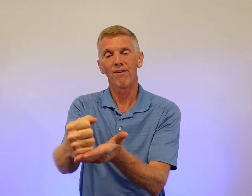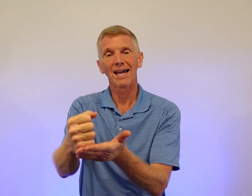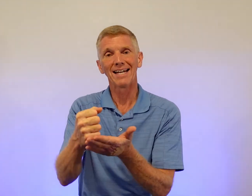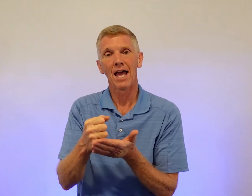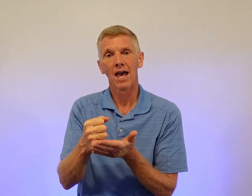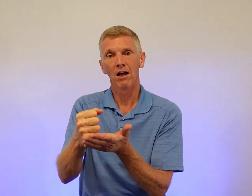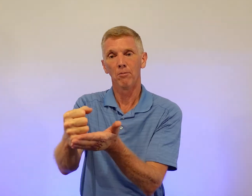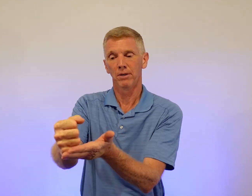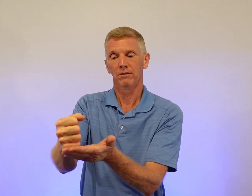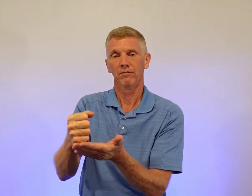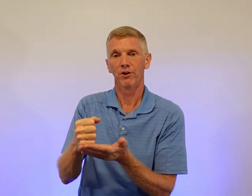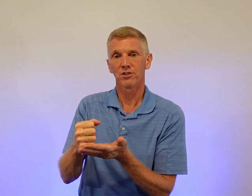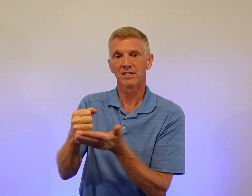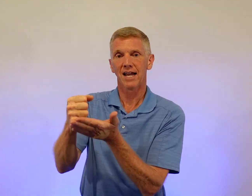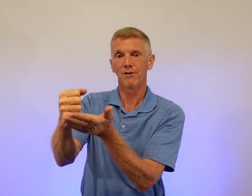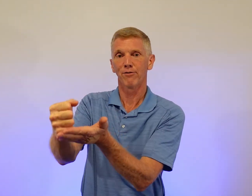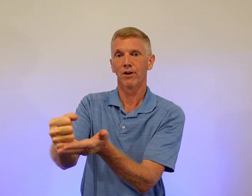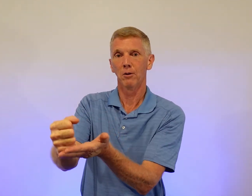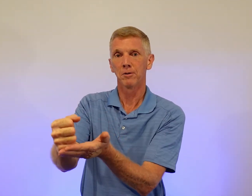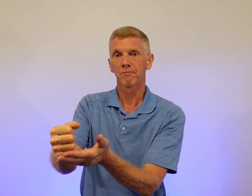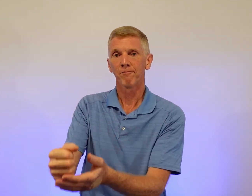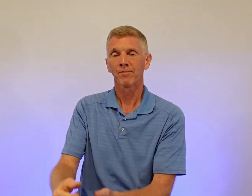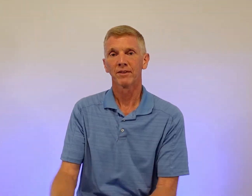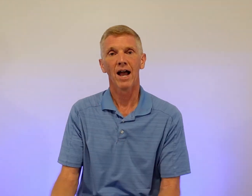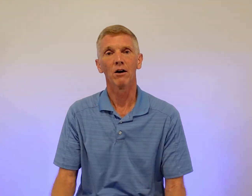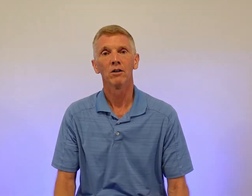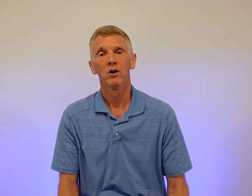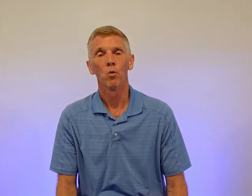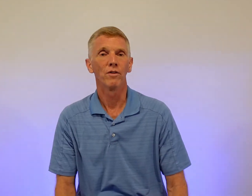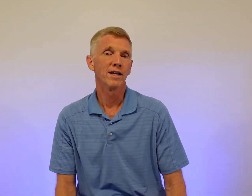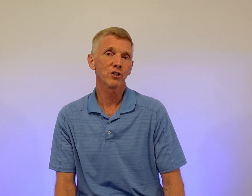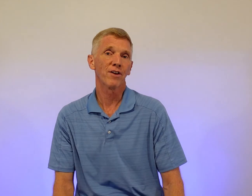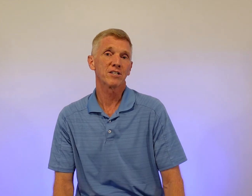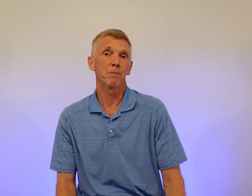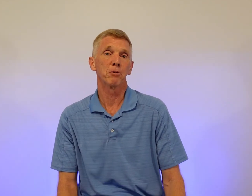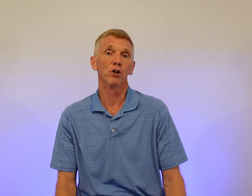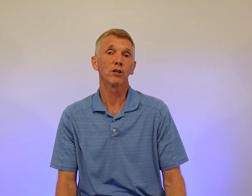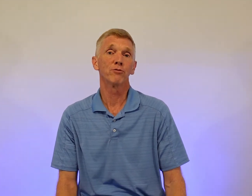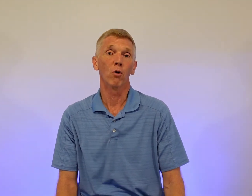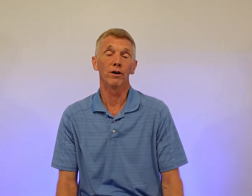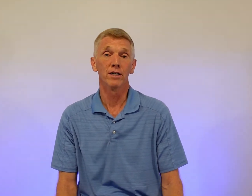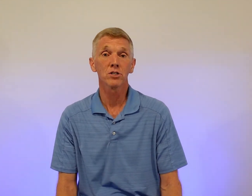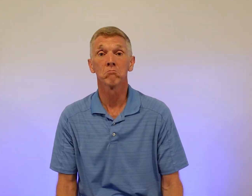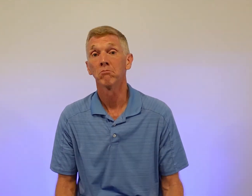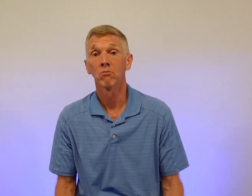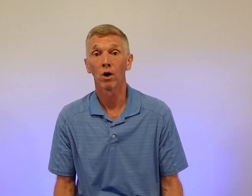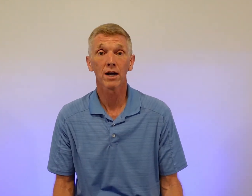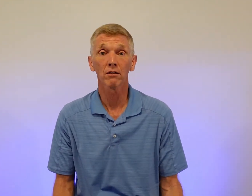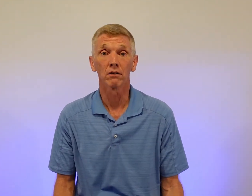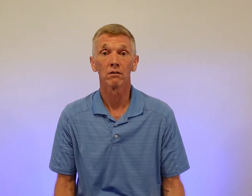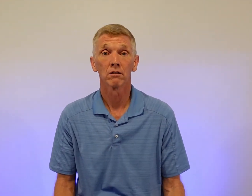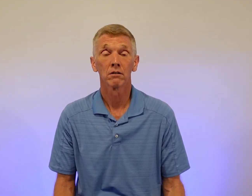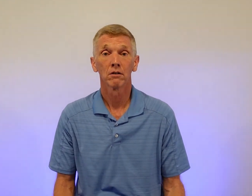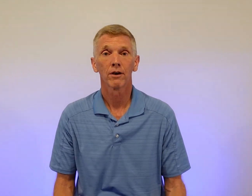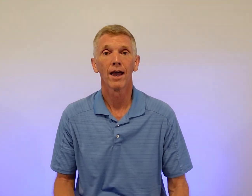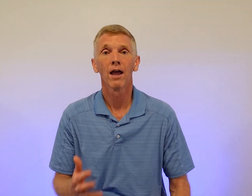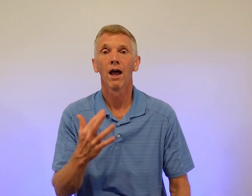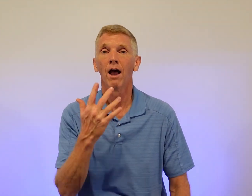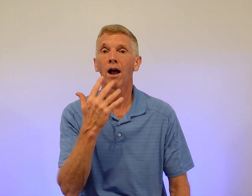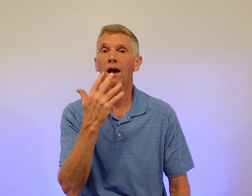can help. There's the sign for help. Now, one of the initial things that people are looking for is what color? Okay?